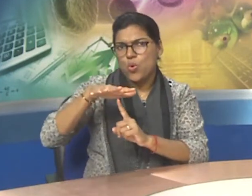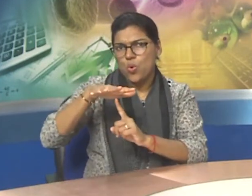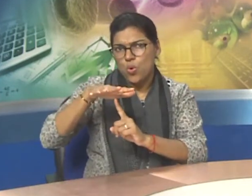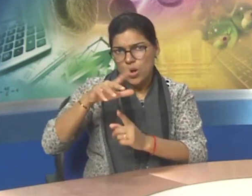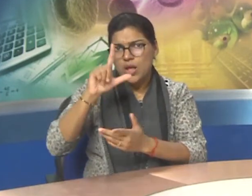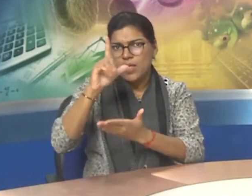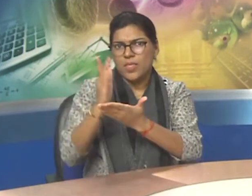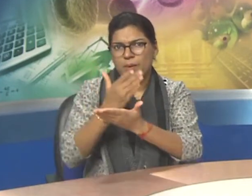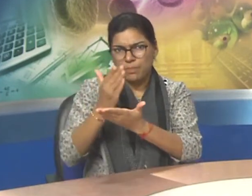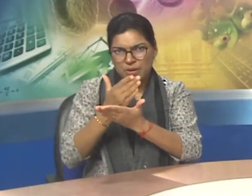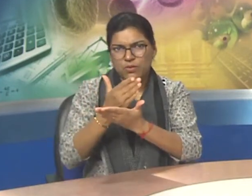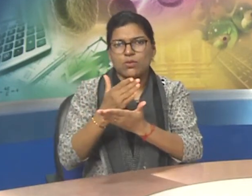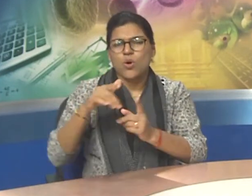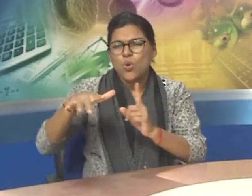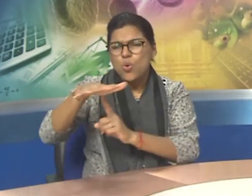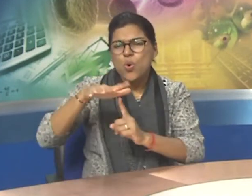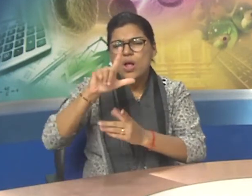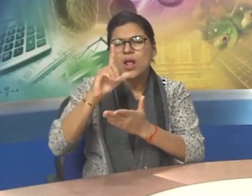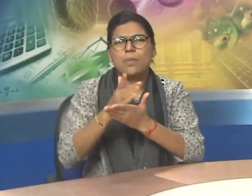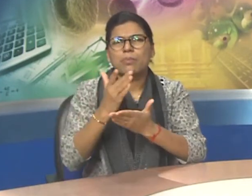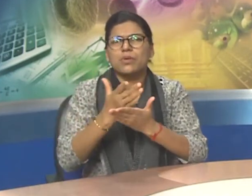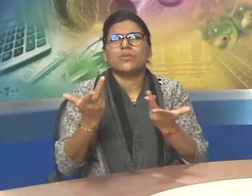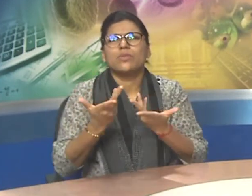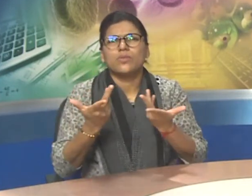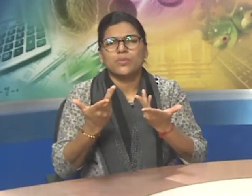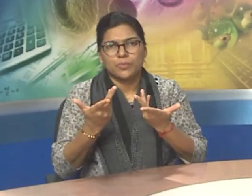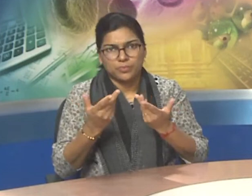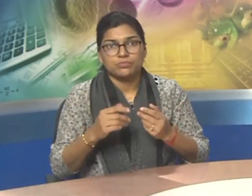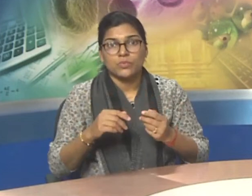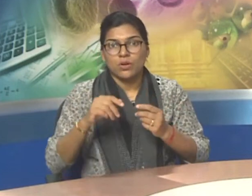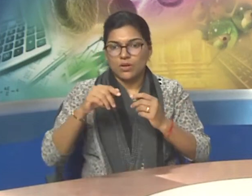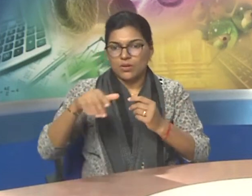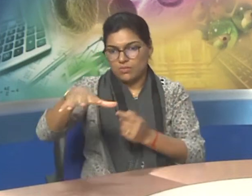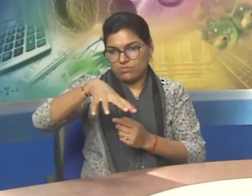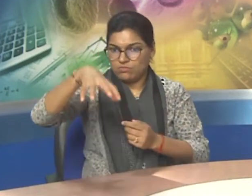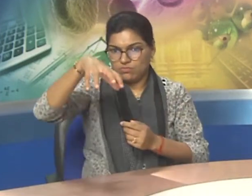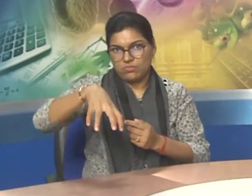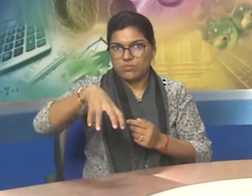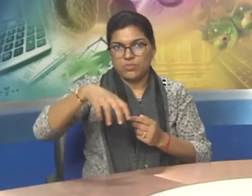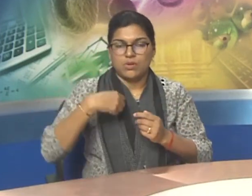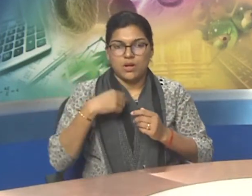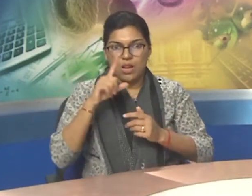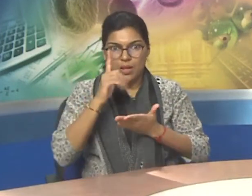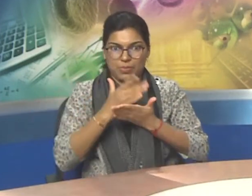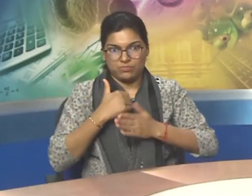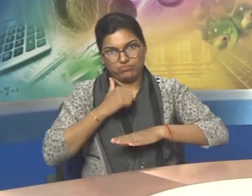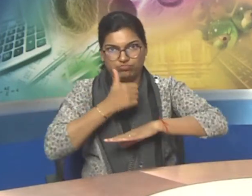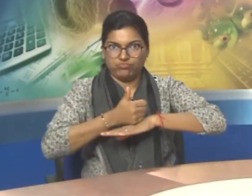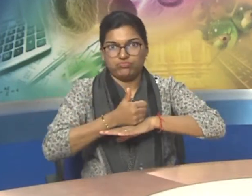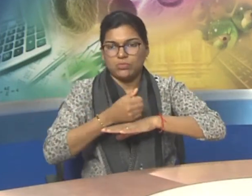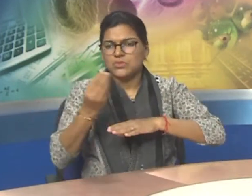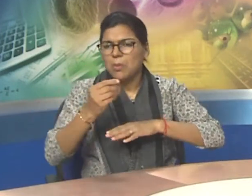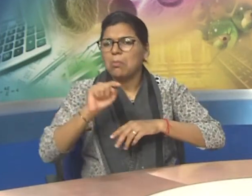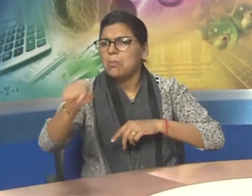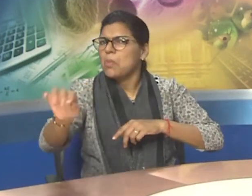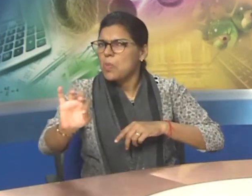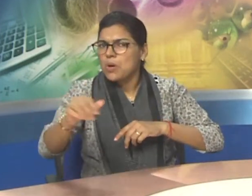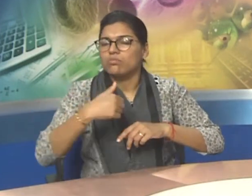on screen. So the first point indicates the library location.